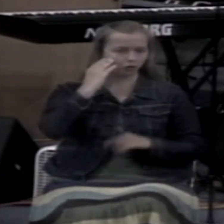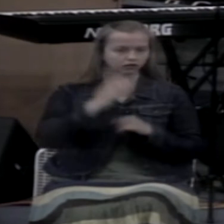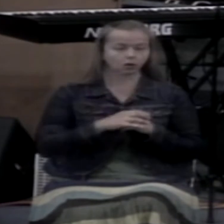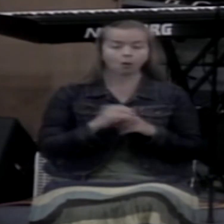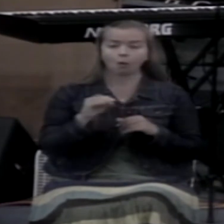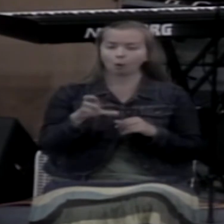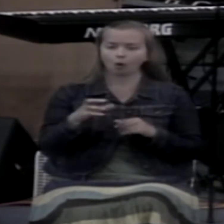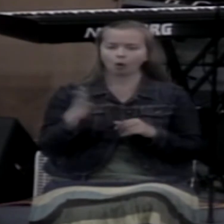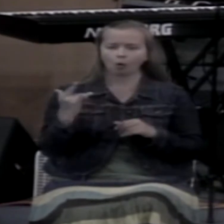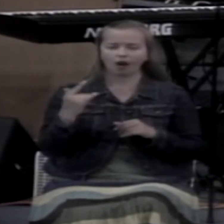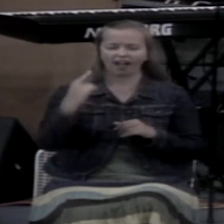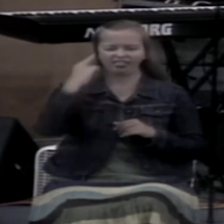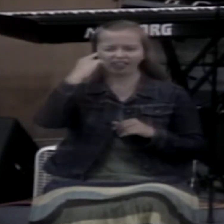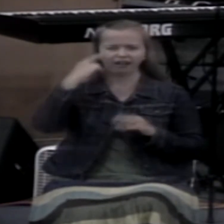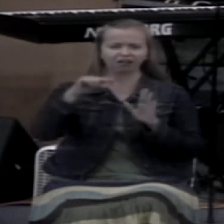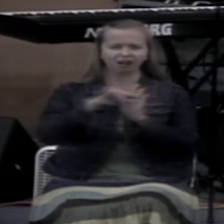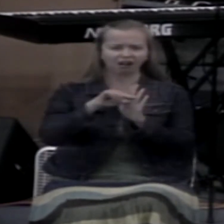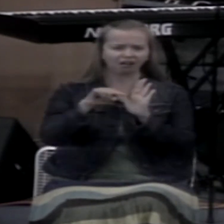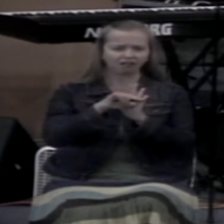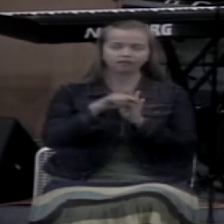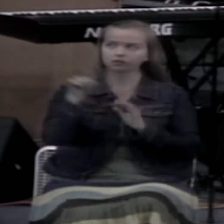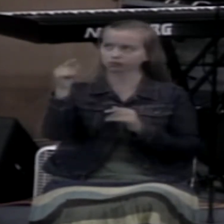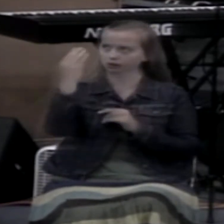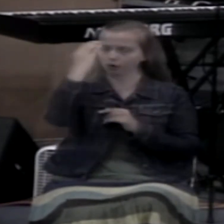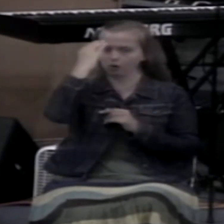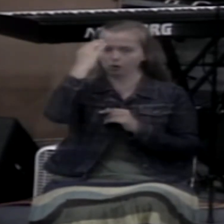Why do some people think the way they do?